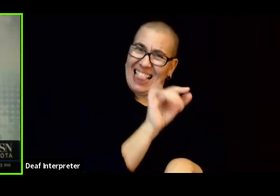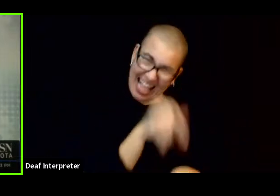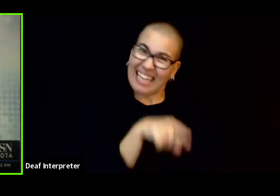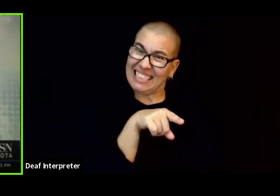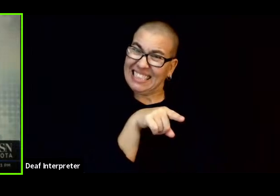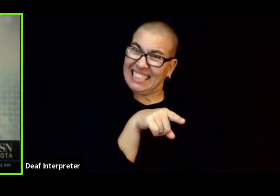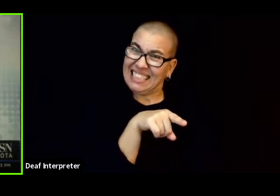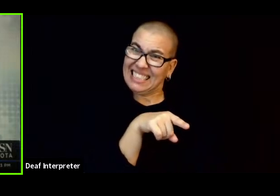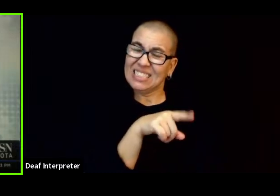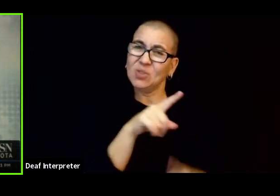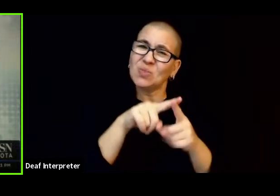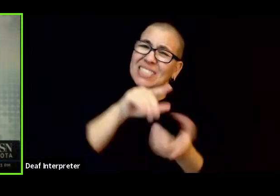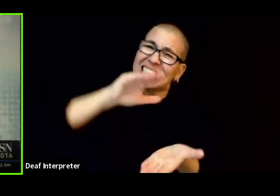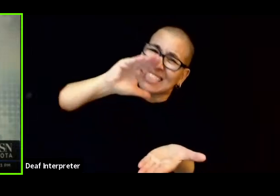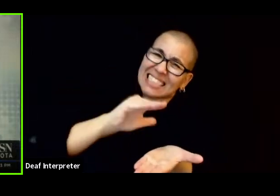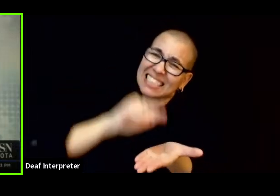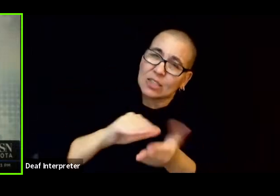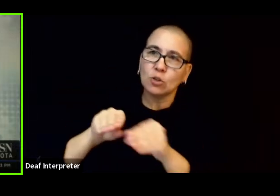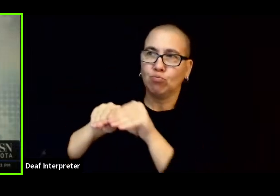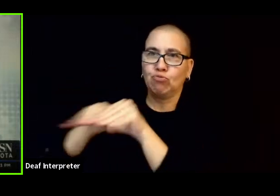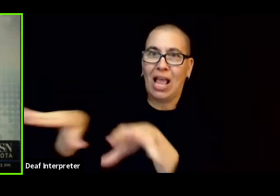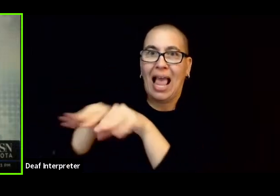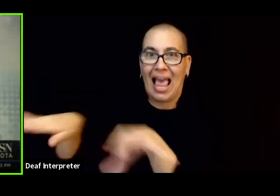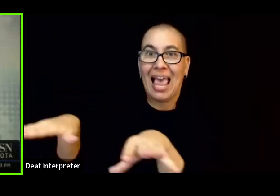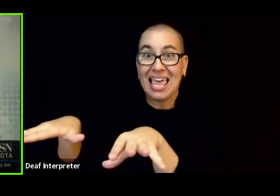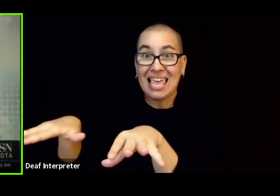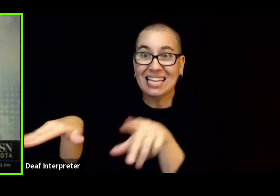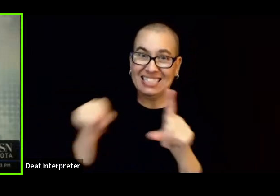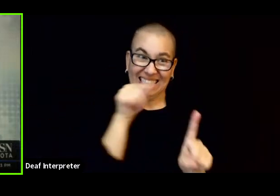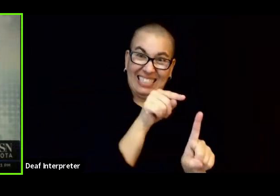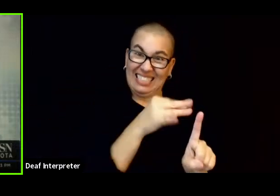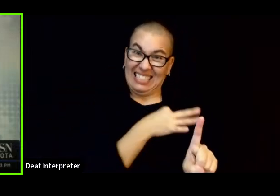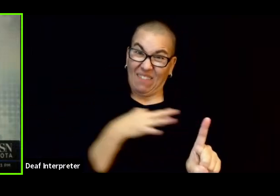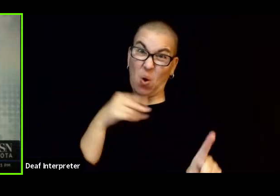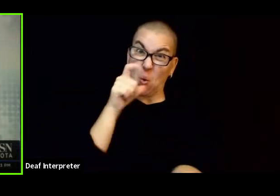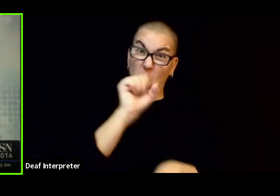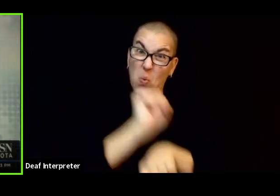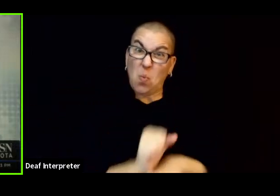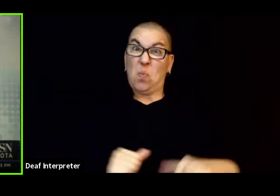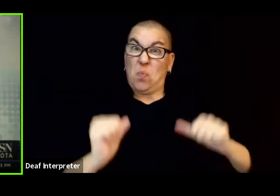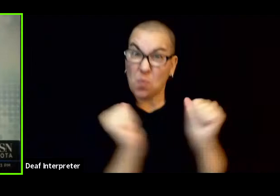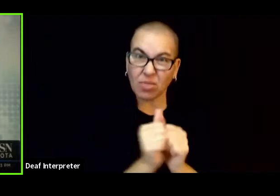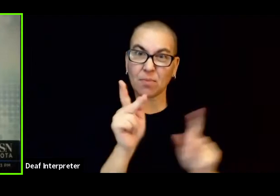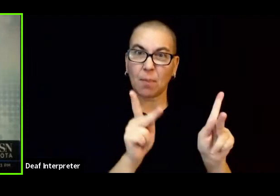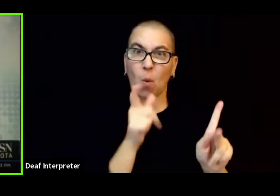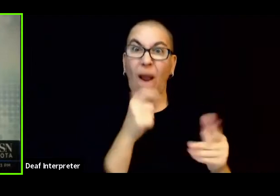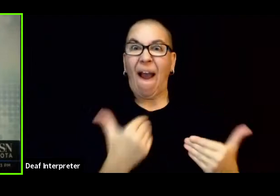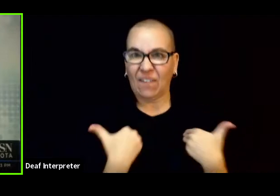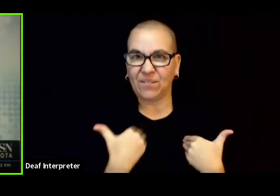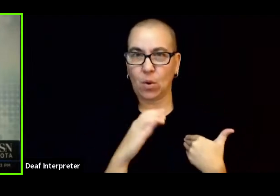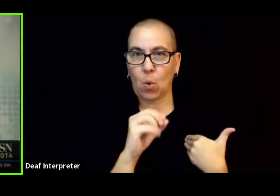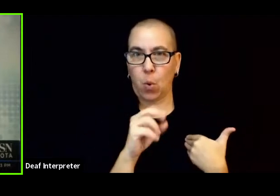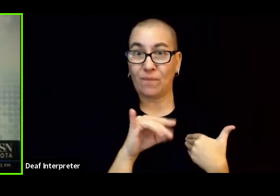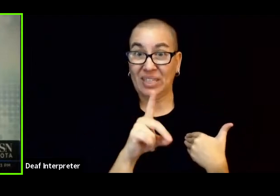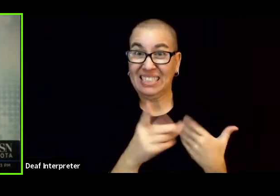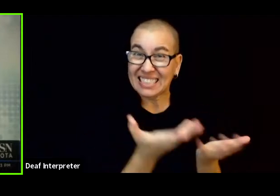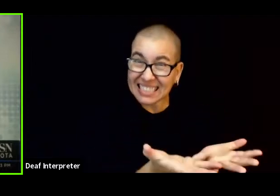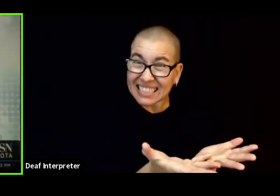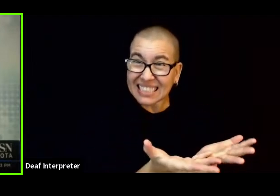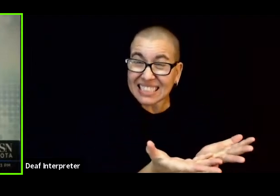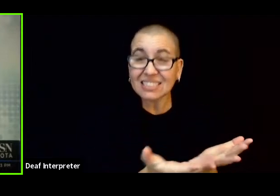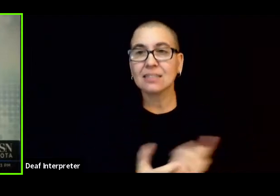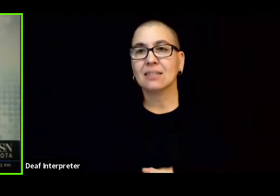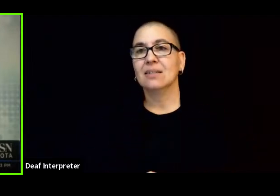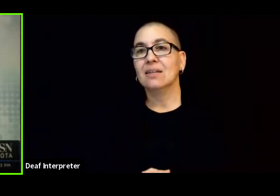is clearly driving these issues. We've talked before about the fact that hospitals have been running very full